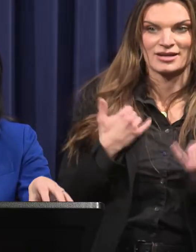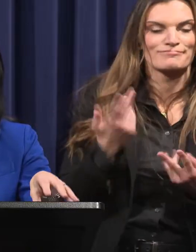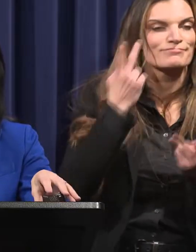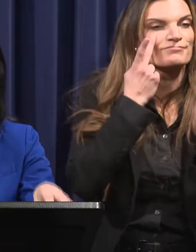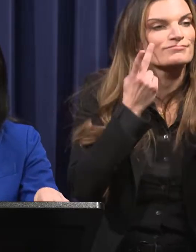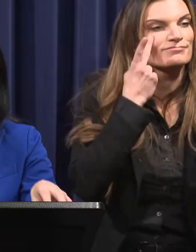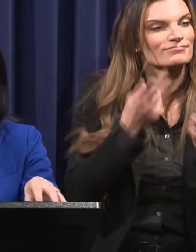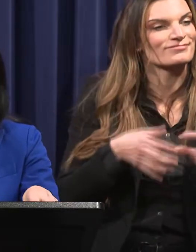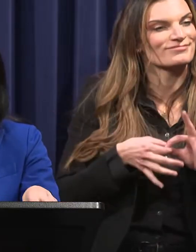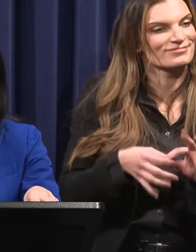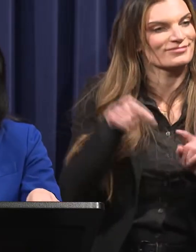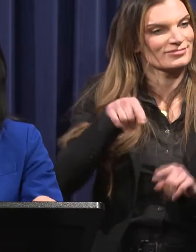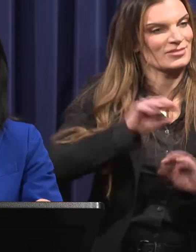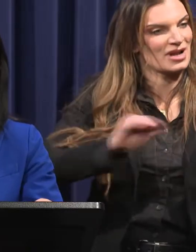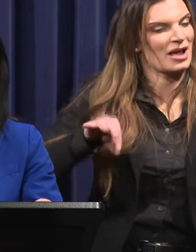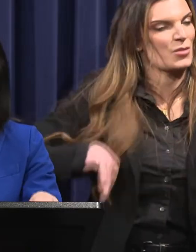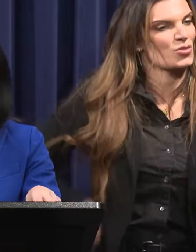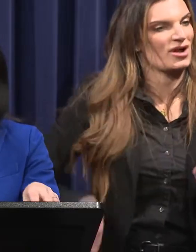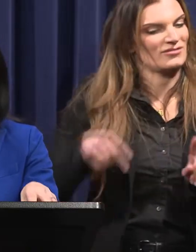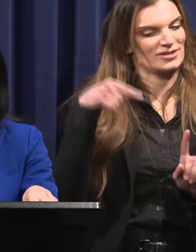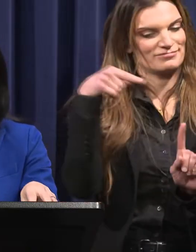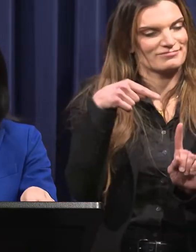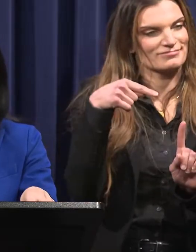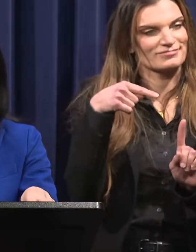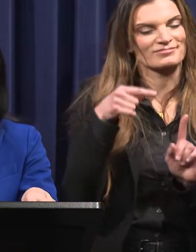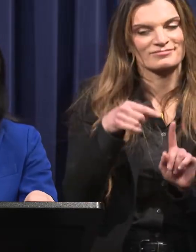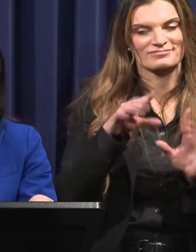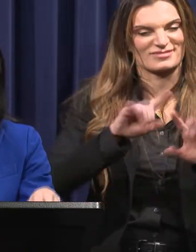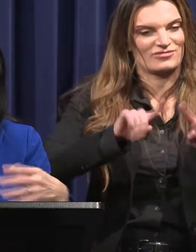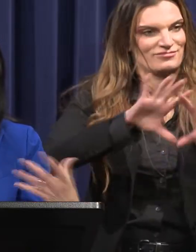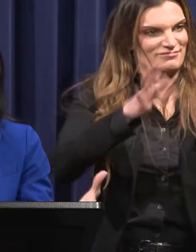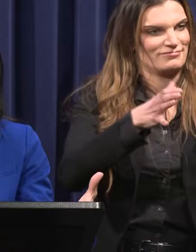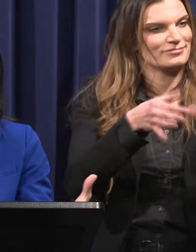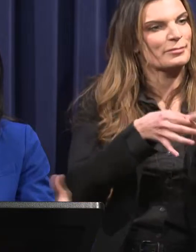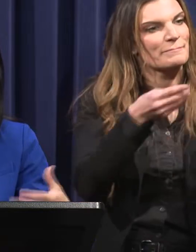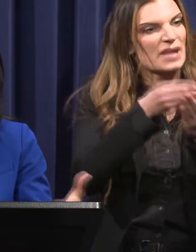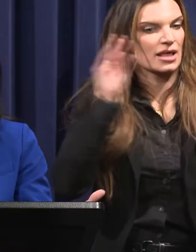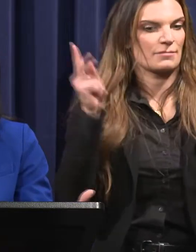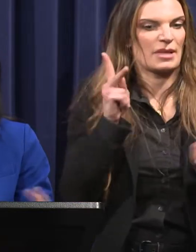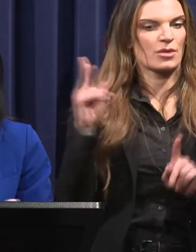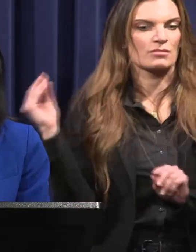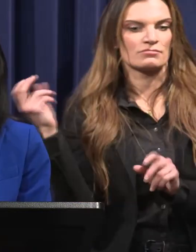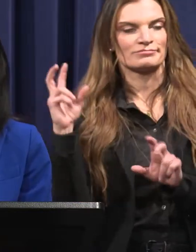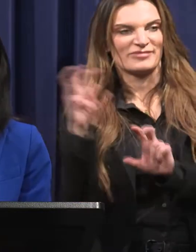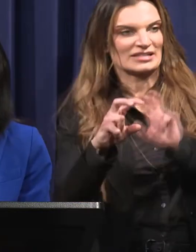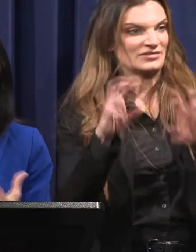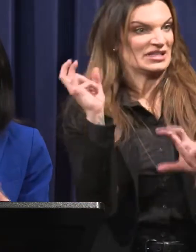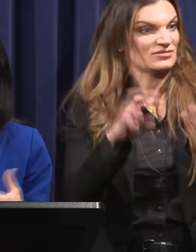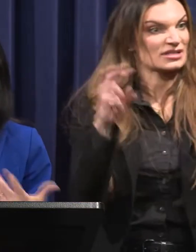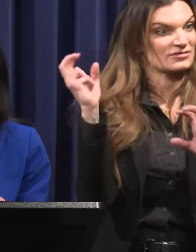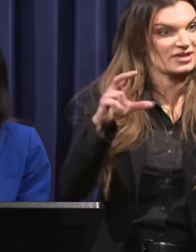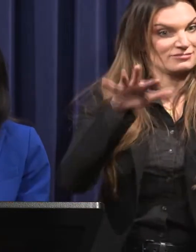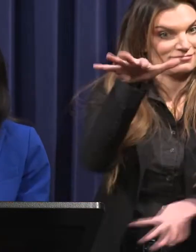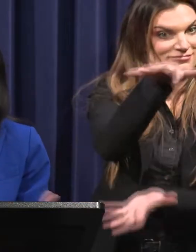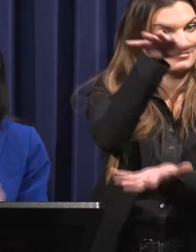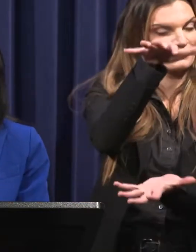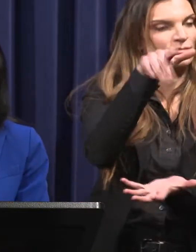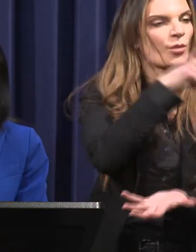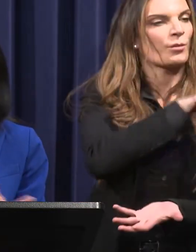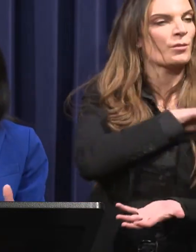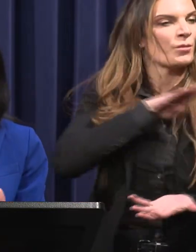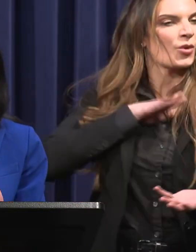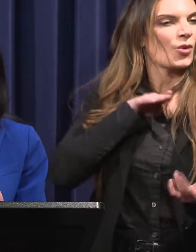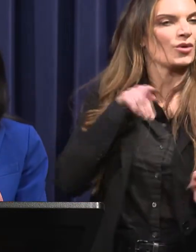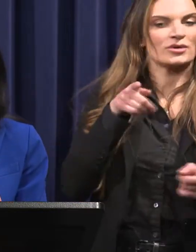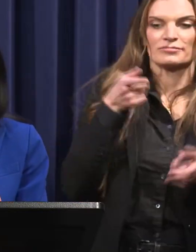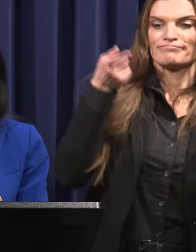these nonprofit accounts, and sometimes the campaign finance accounts, you have somebody, you know, people who are officers on the board and they just have